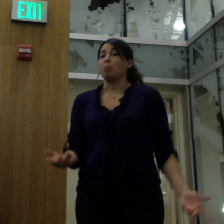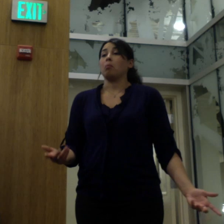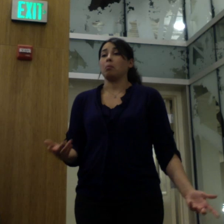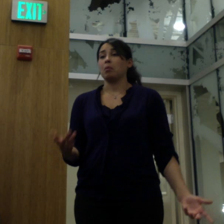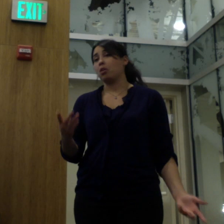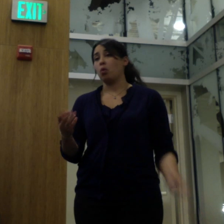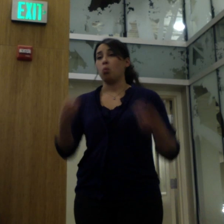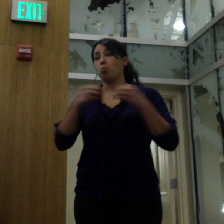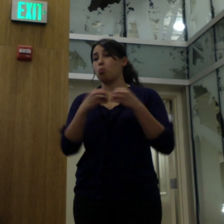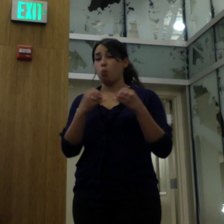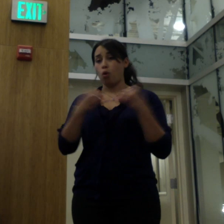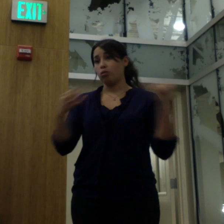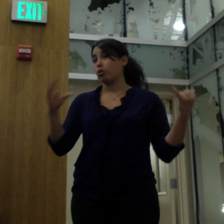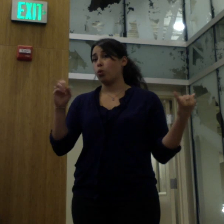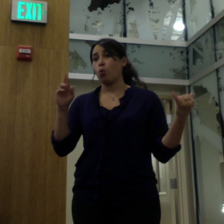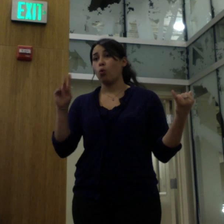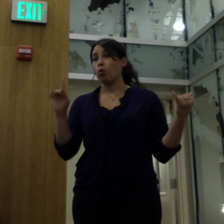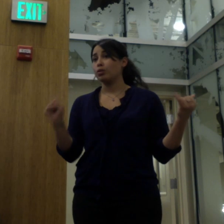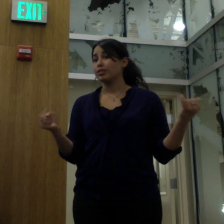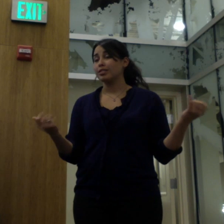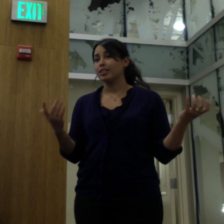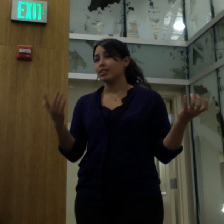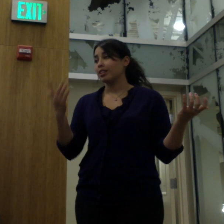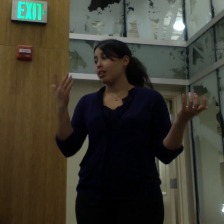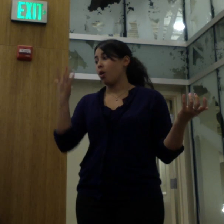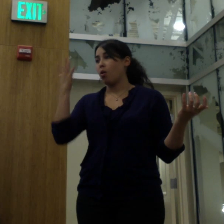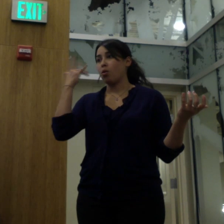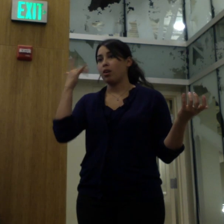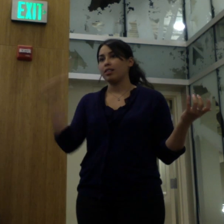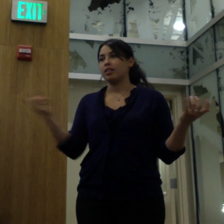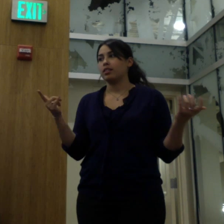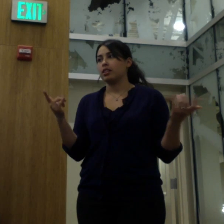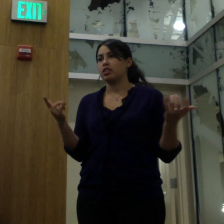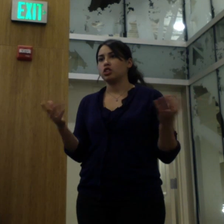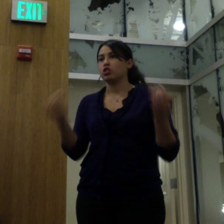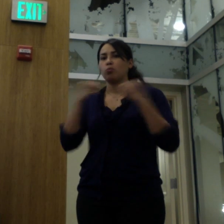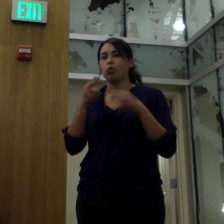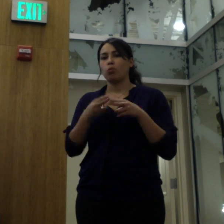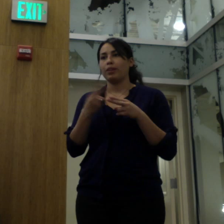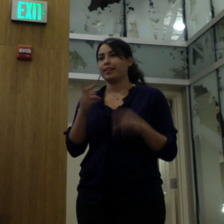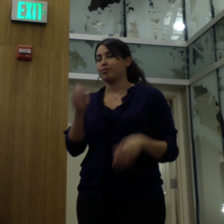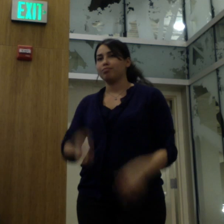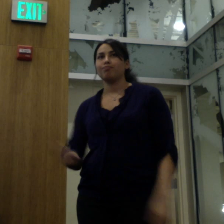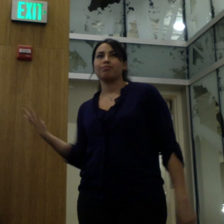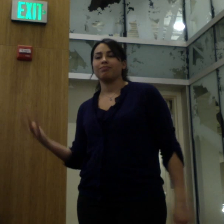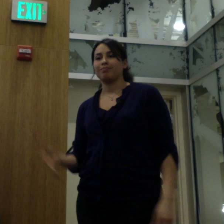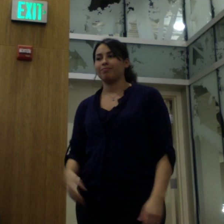Random cords. Don't ask me why. That's extra weight. That goes. And